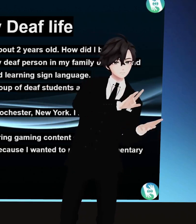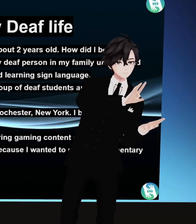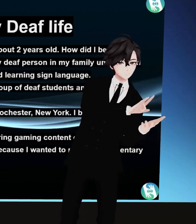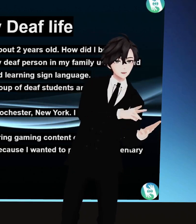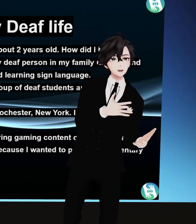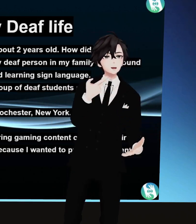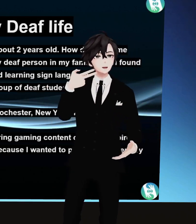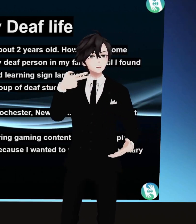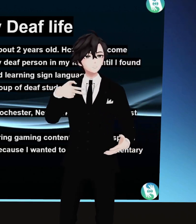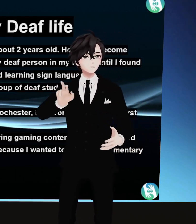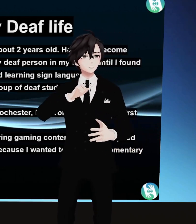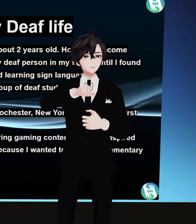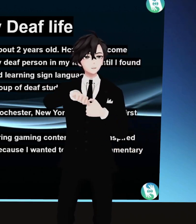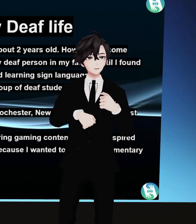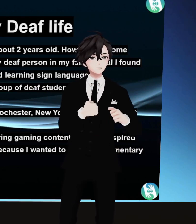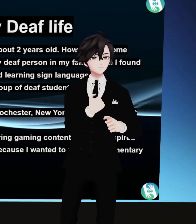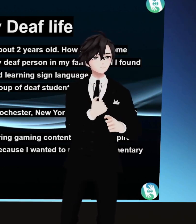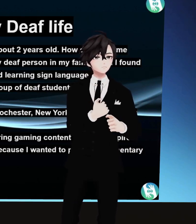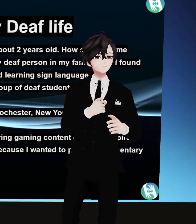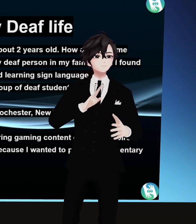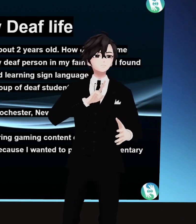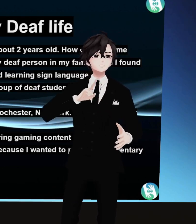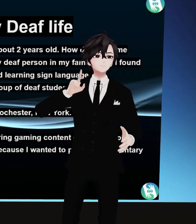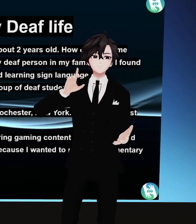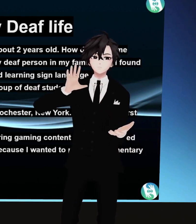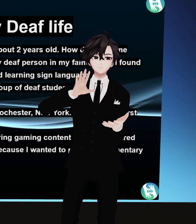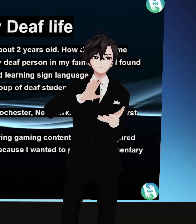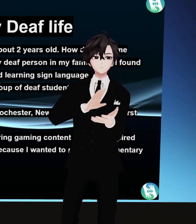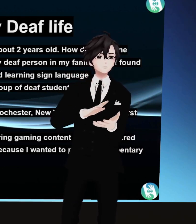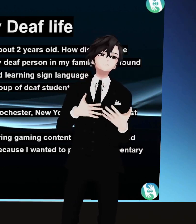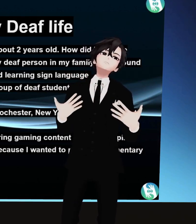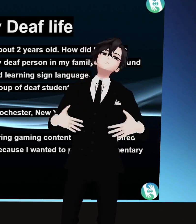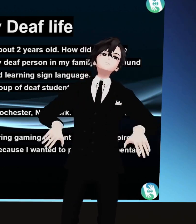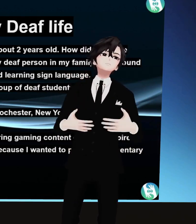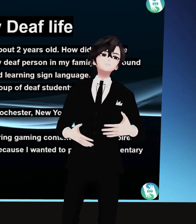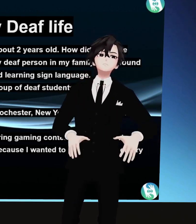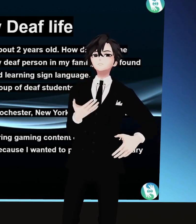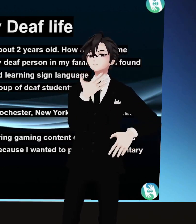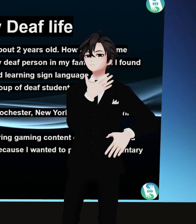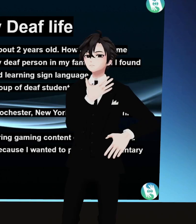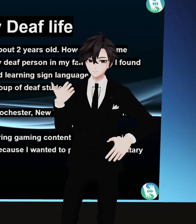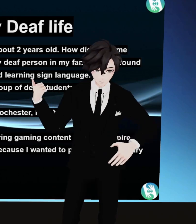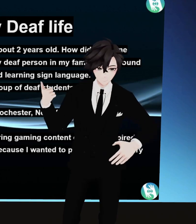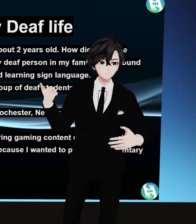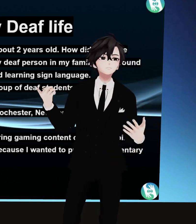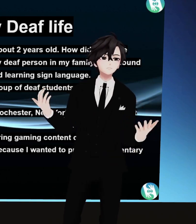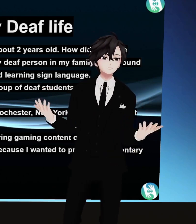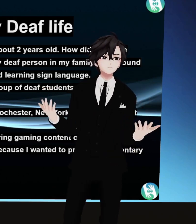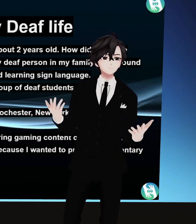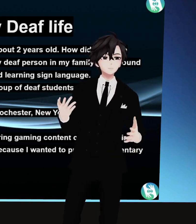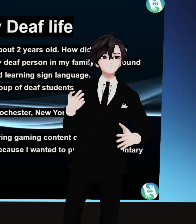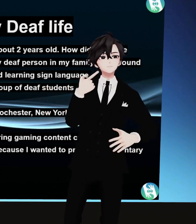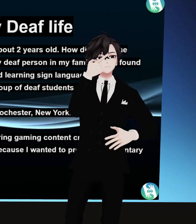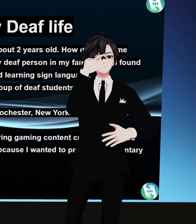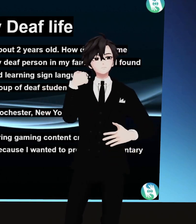6th grade. And I went in my high school year to a deaf school, and it